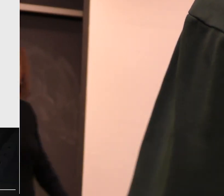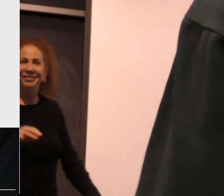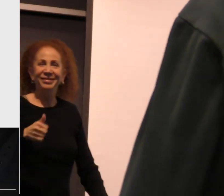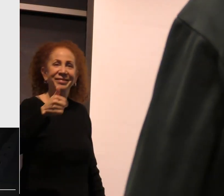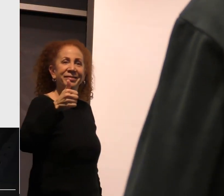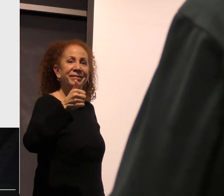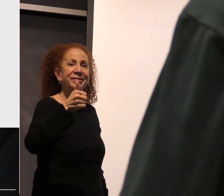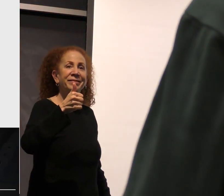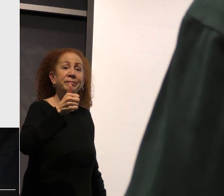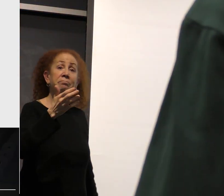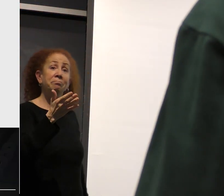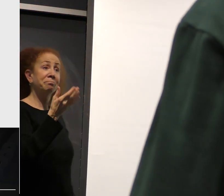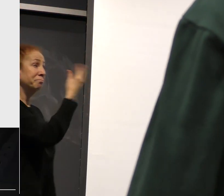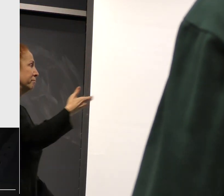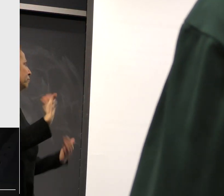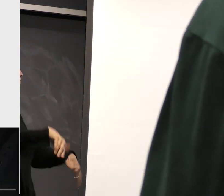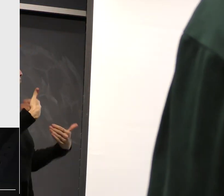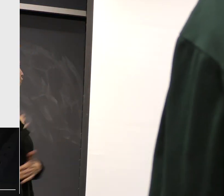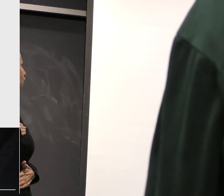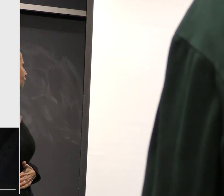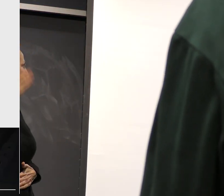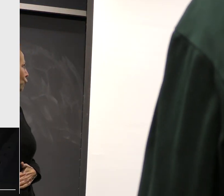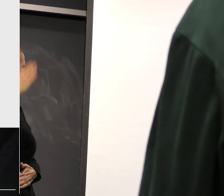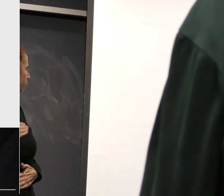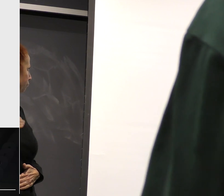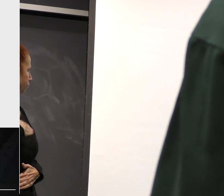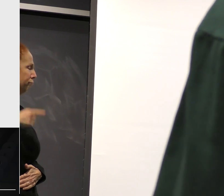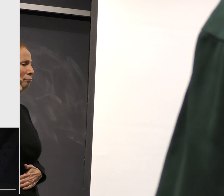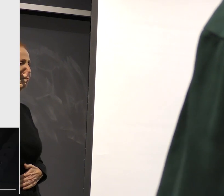Hi, I just wanted to say, great presentation, I really enjoyed it. But before you mentioned